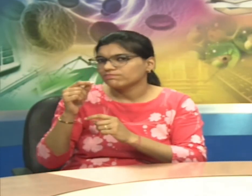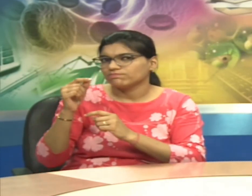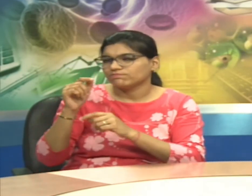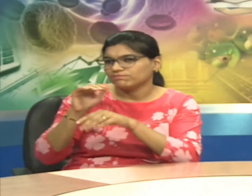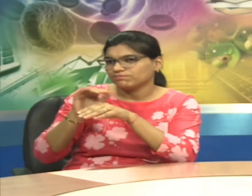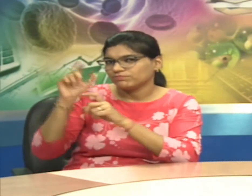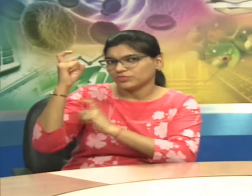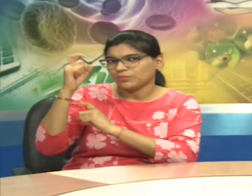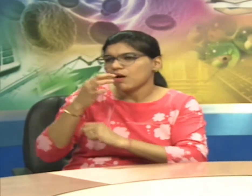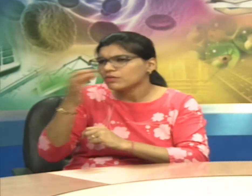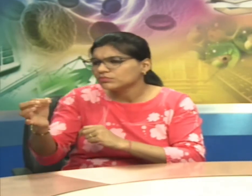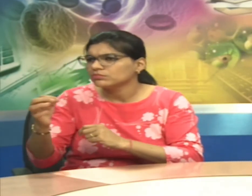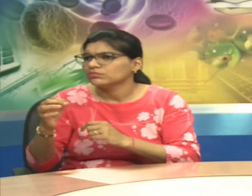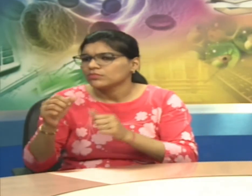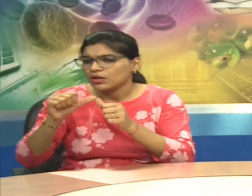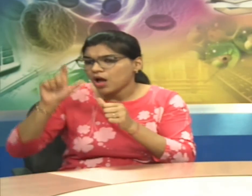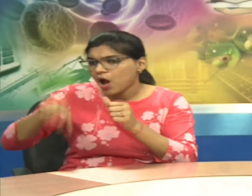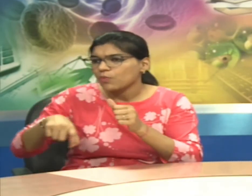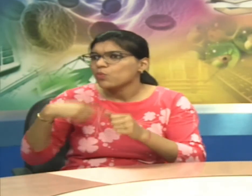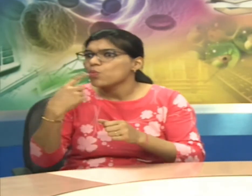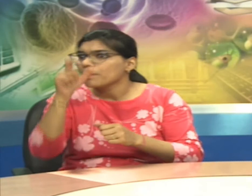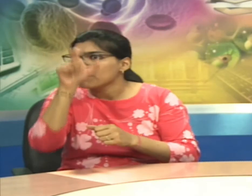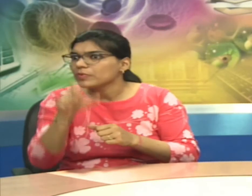in a bank. Bank termed them